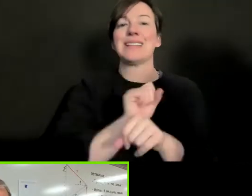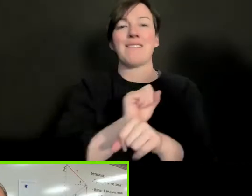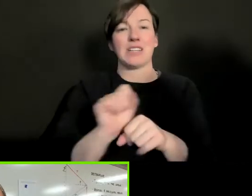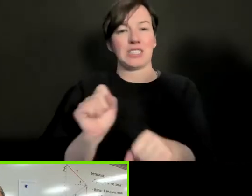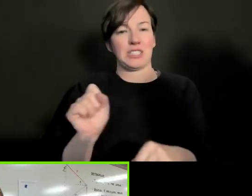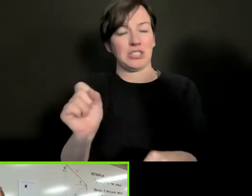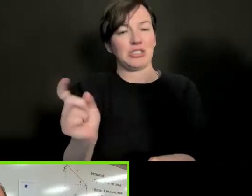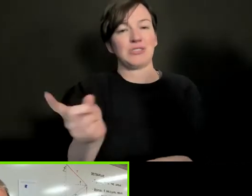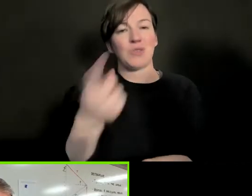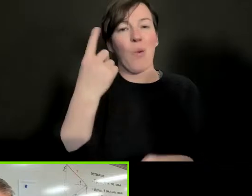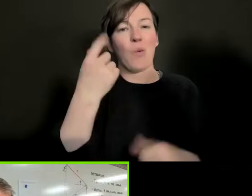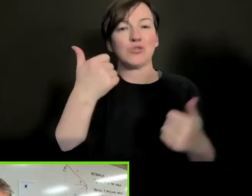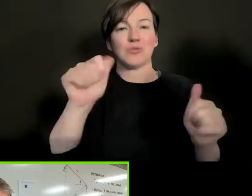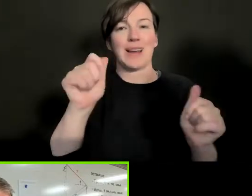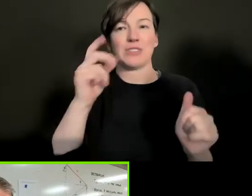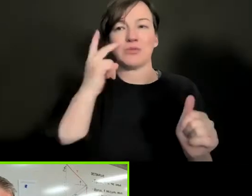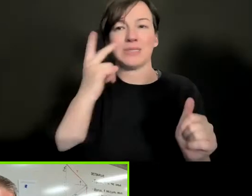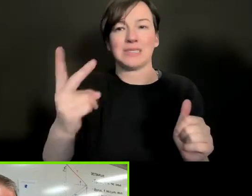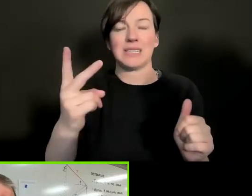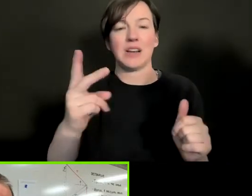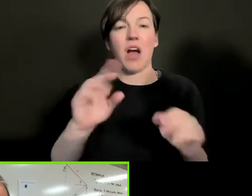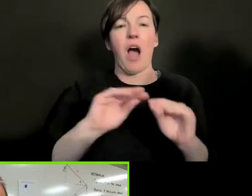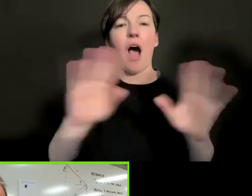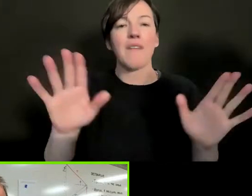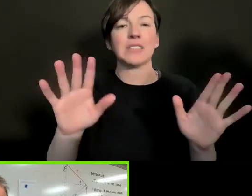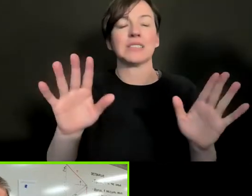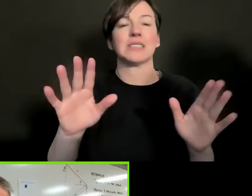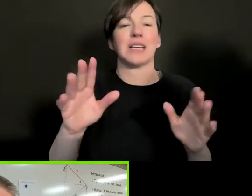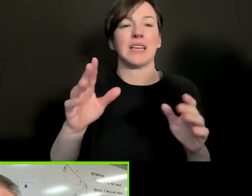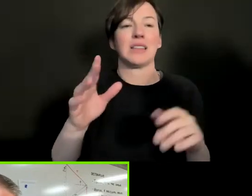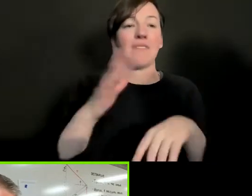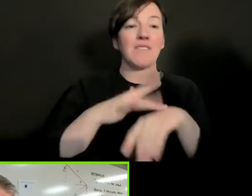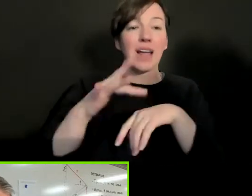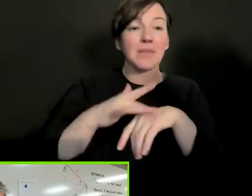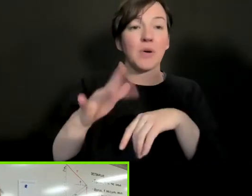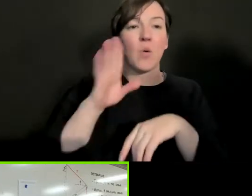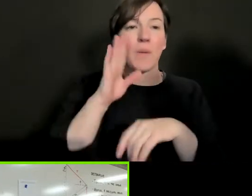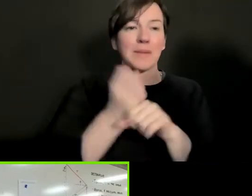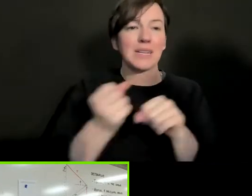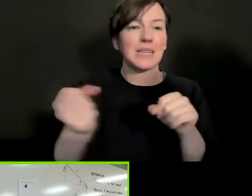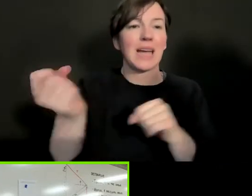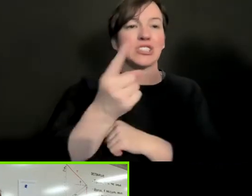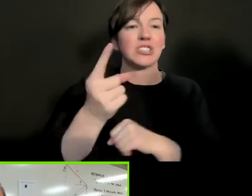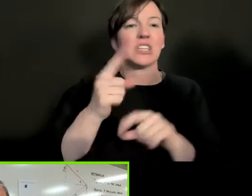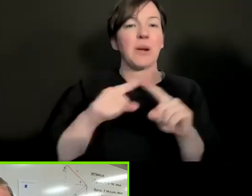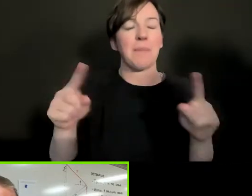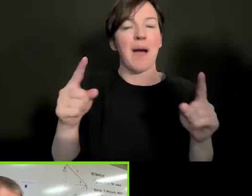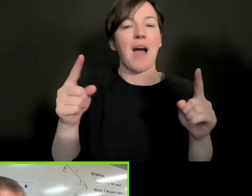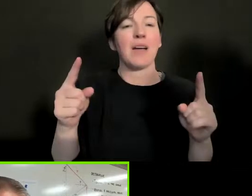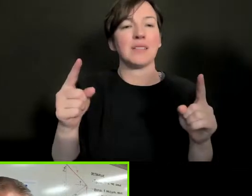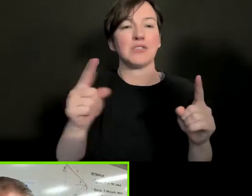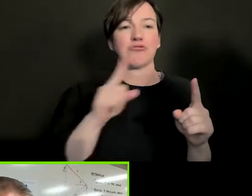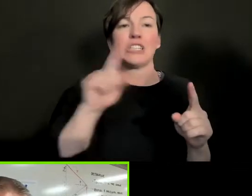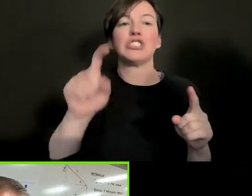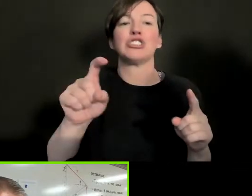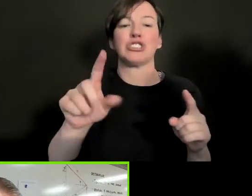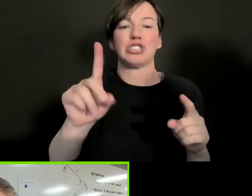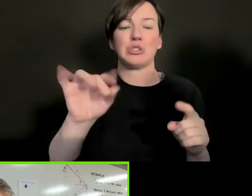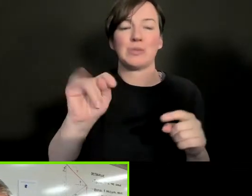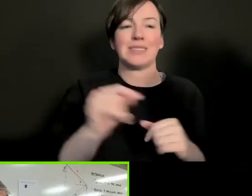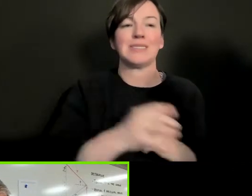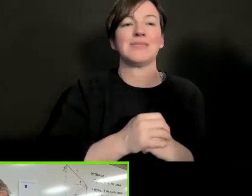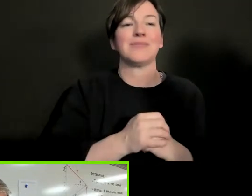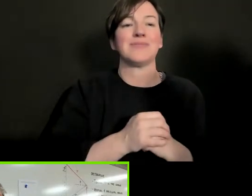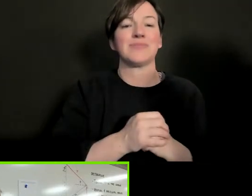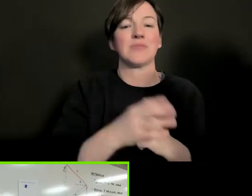one. Obviously, the ones that are available are going to be next year now, but you should really do it. And